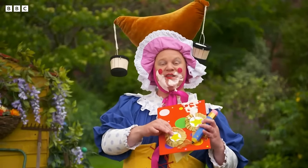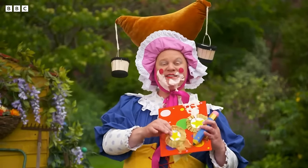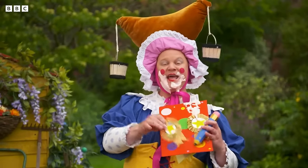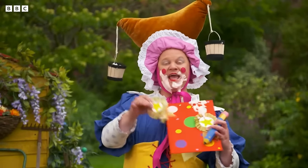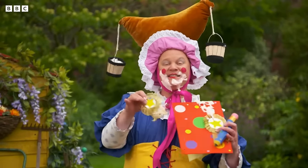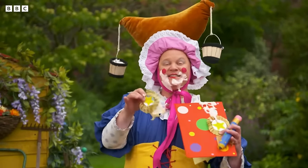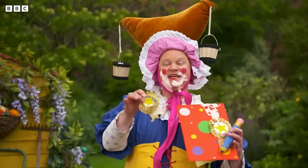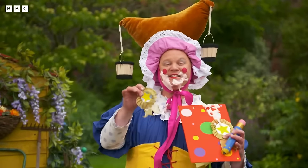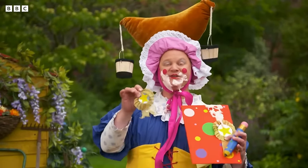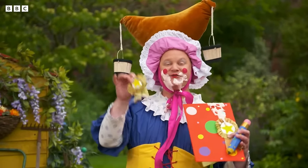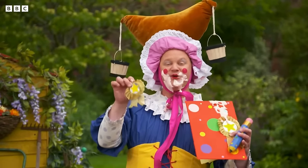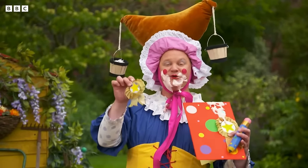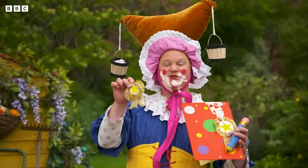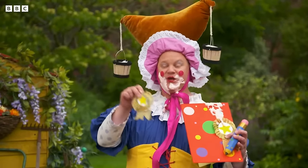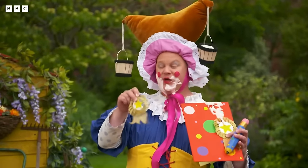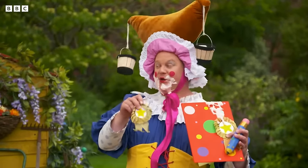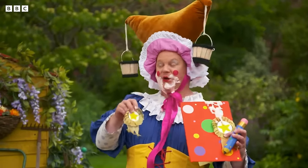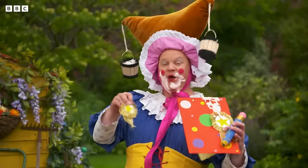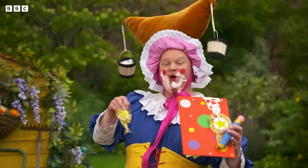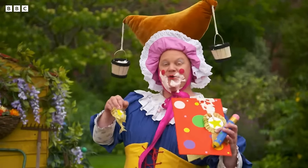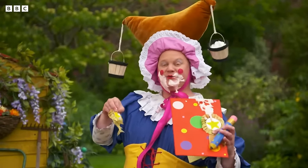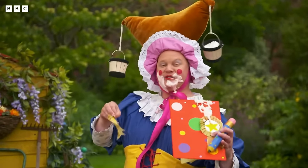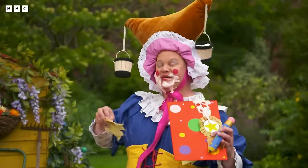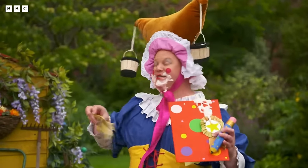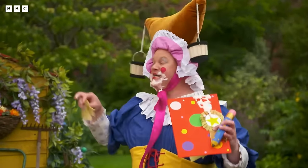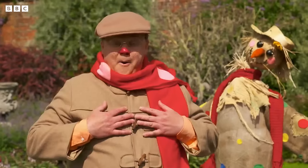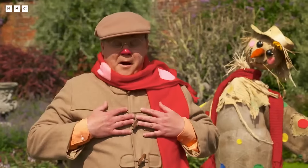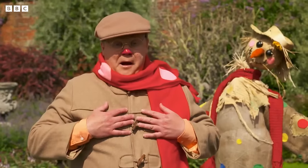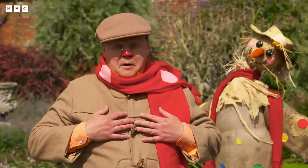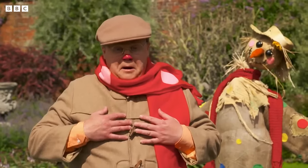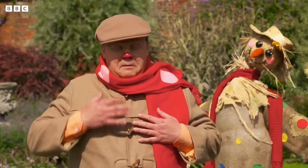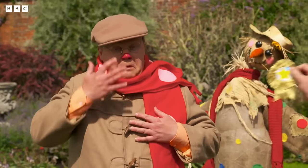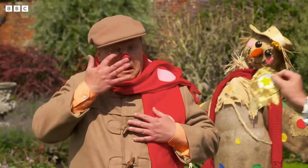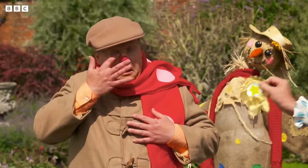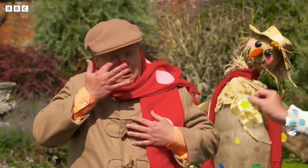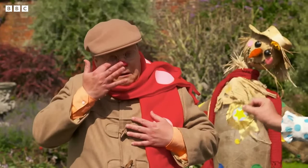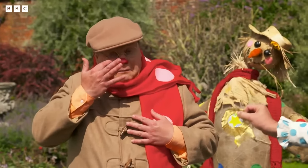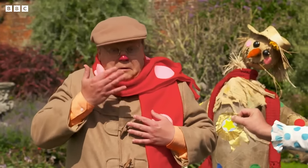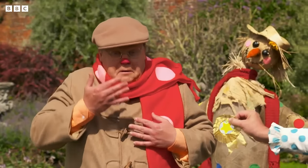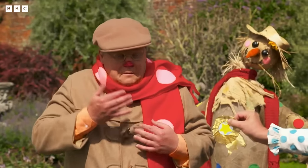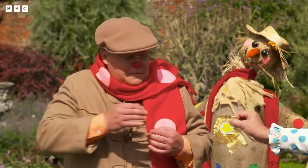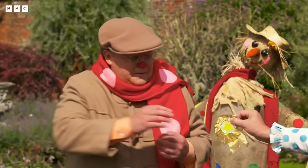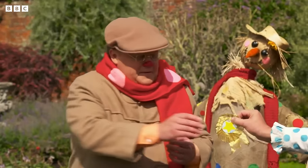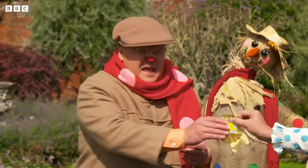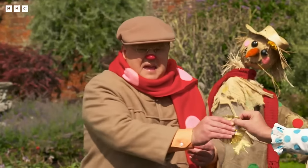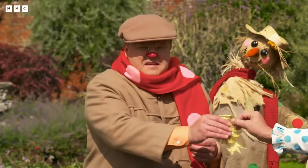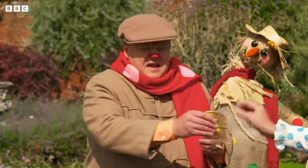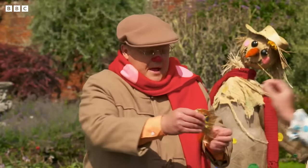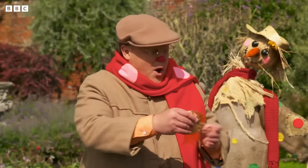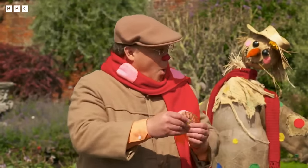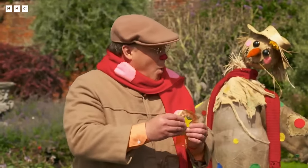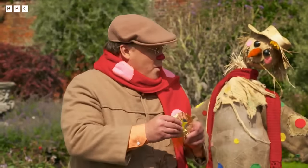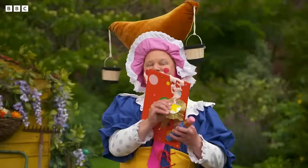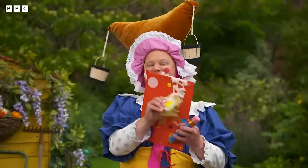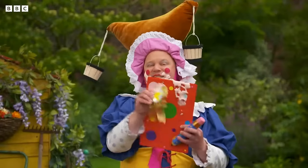the tastiest fruit goes to Grandad Tumble and Mr.